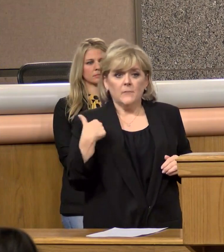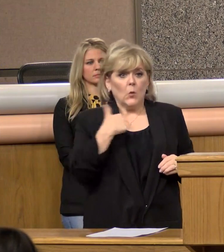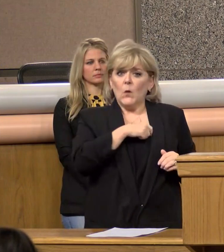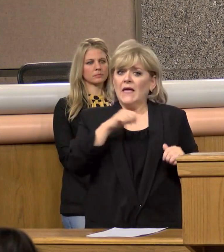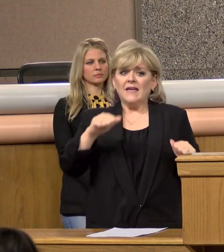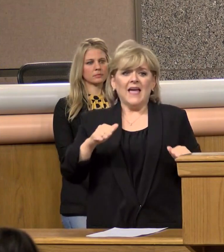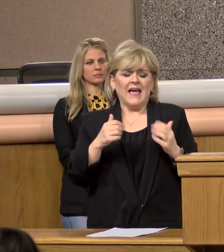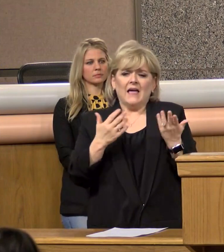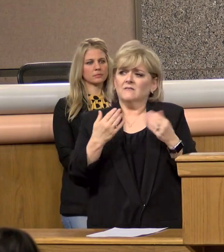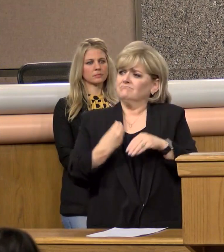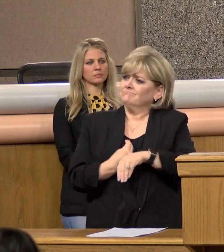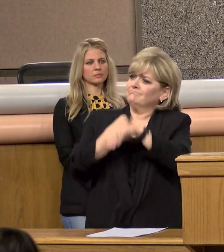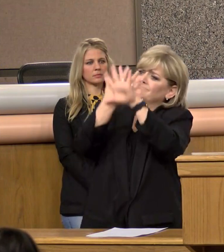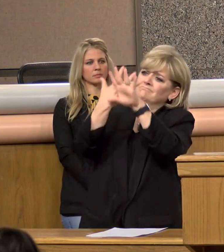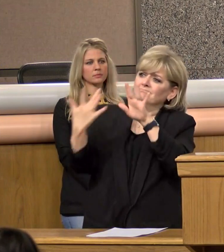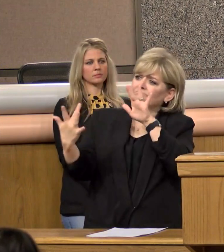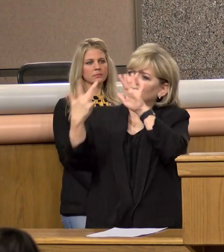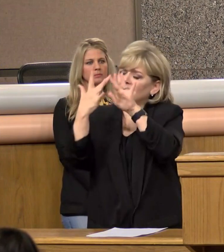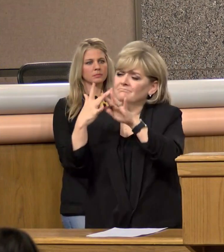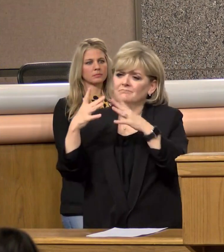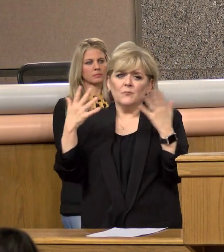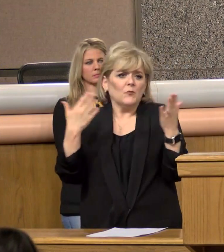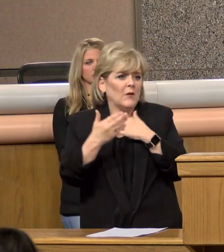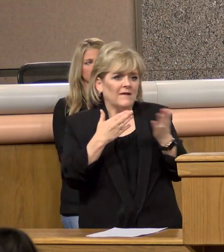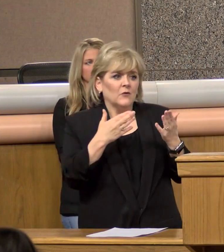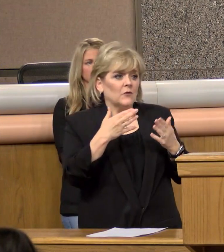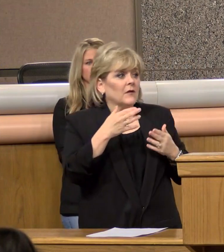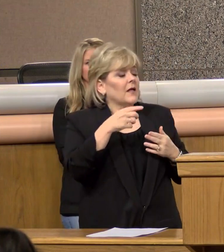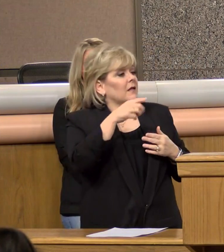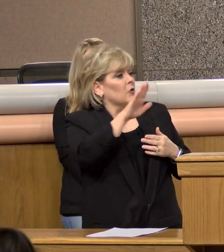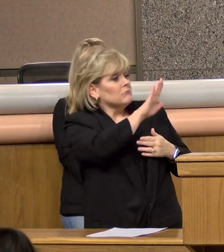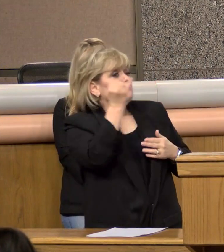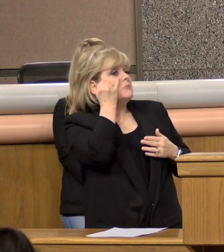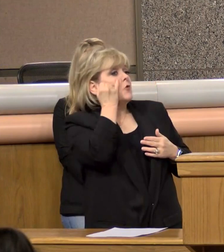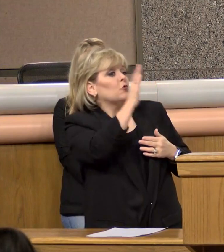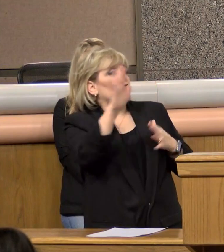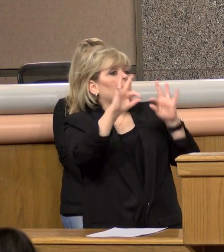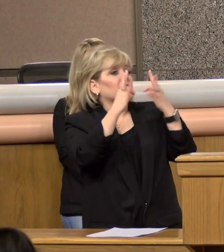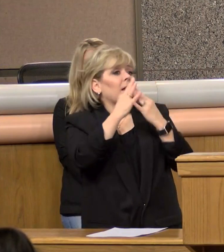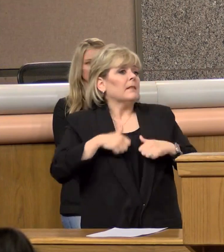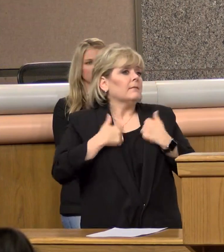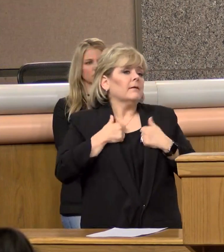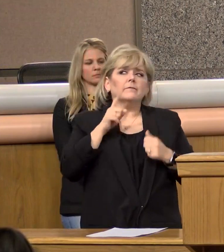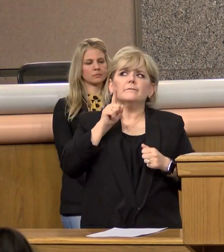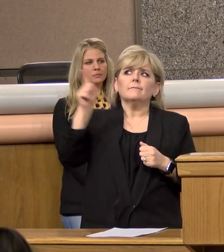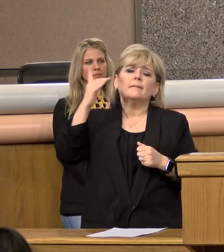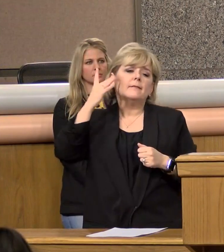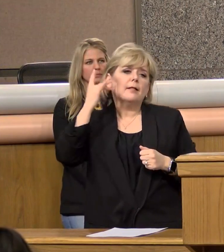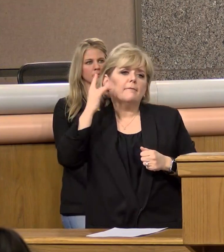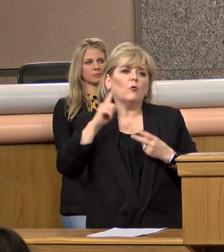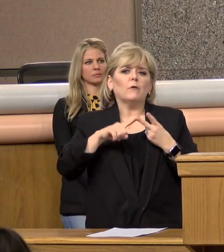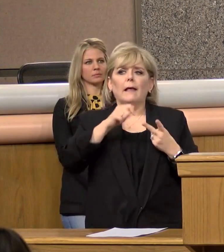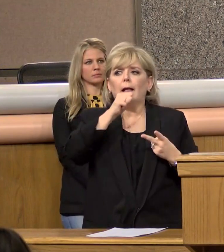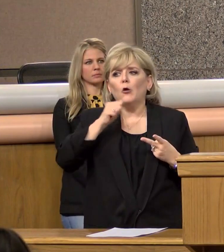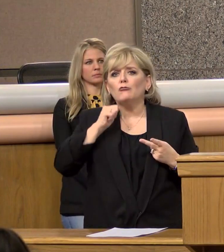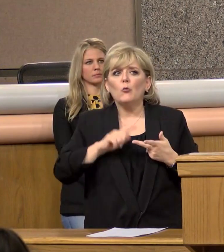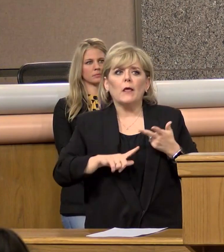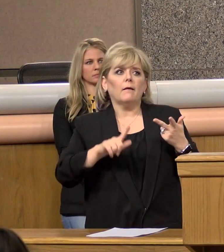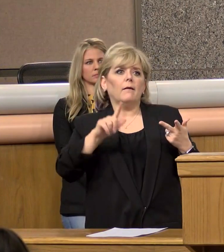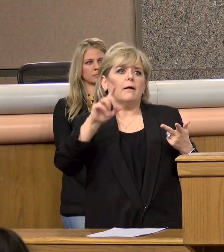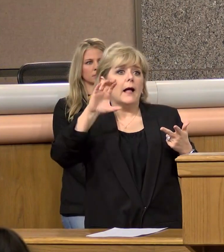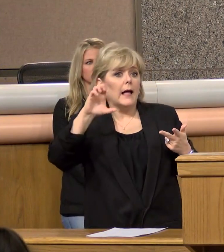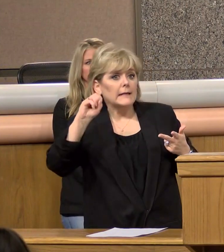and I encourage you to do that. If you want to have dinner tonight with your family lives in California or Arizona or Connecticut do that